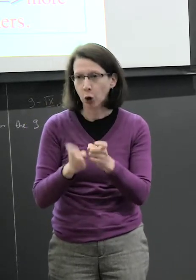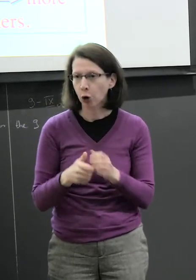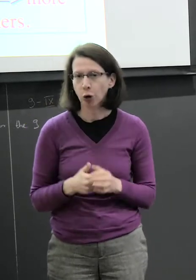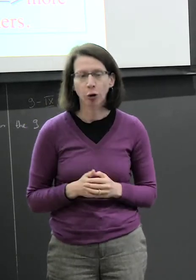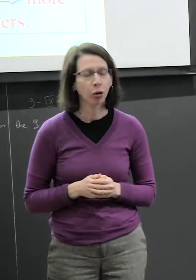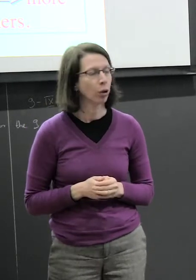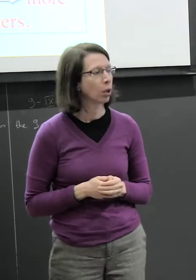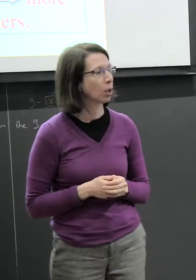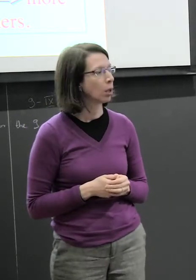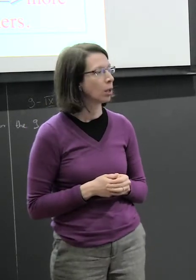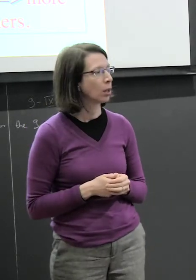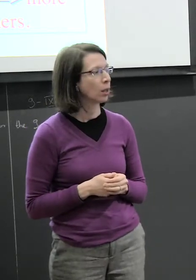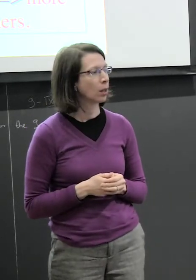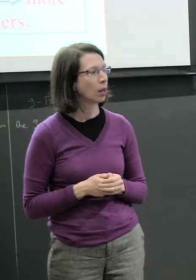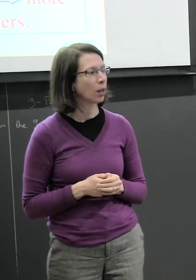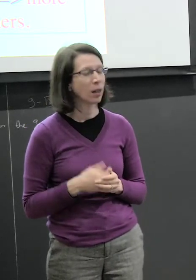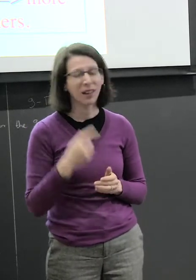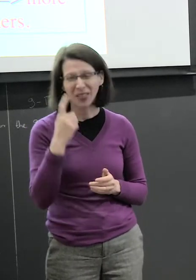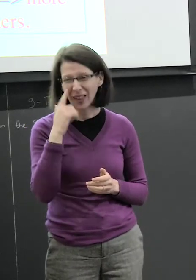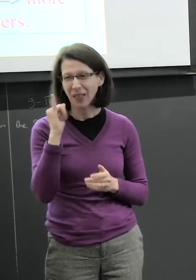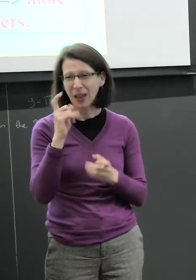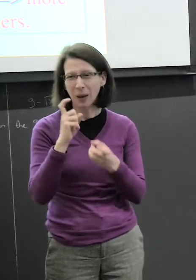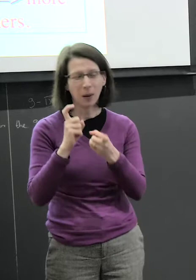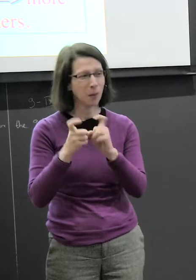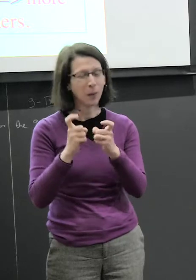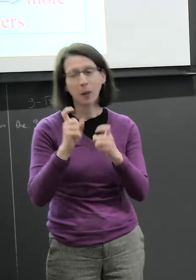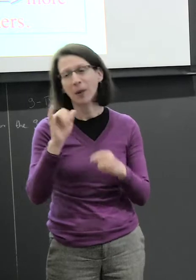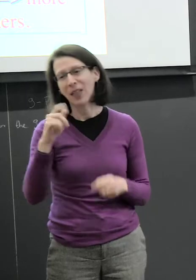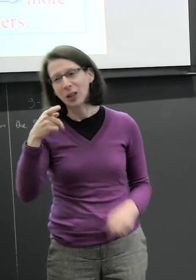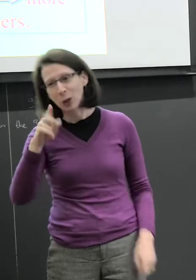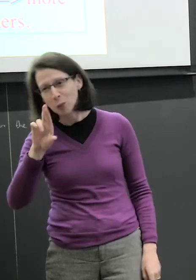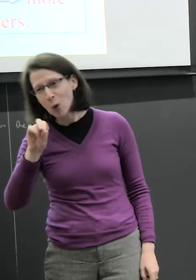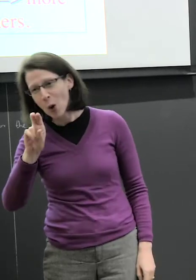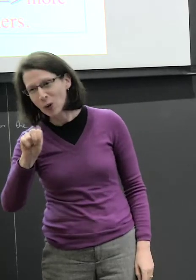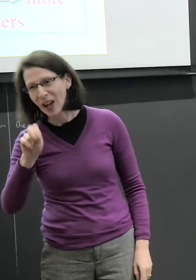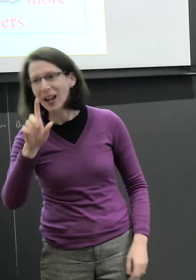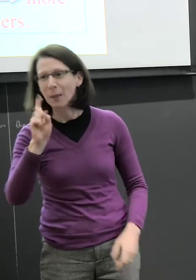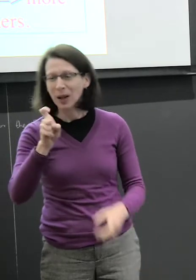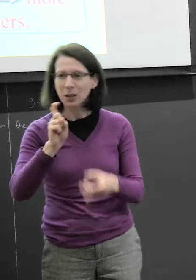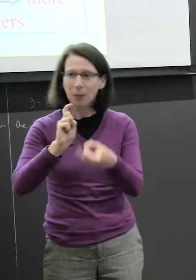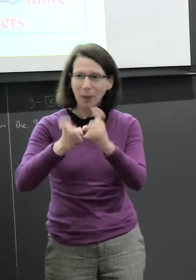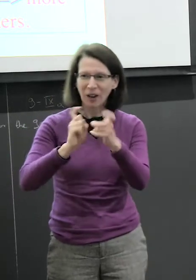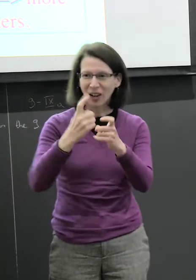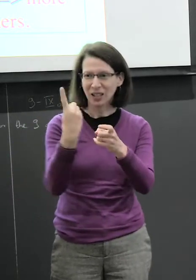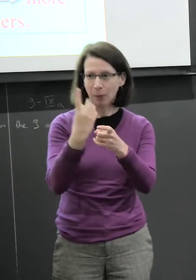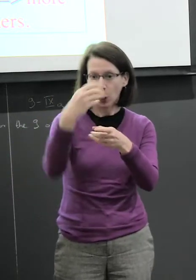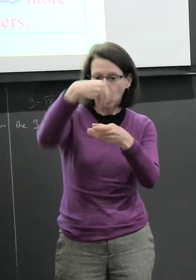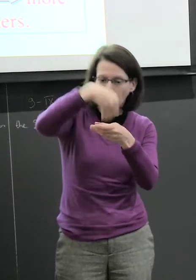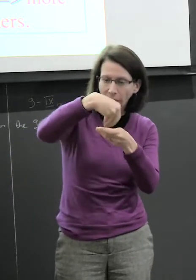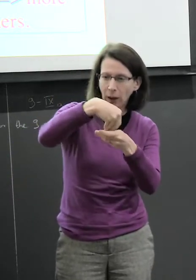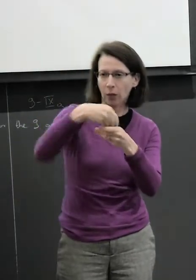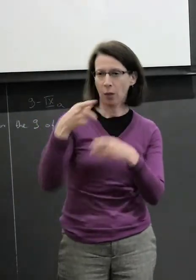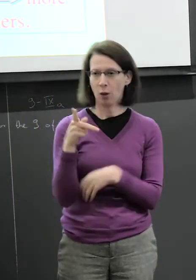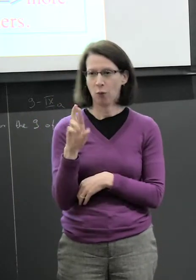I mean, you can think of this as a modifier, except that this is a pronoun, so it has to be modifying something within the